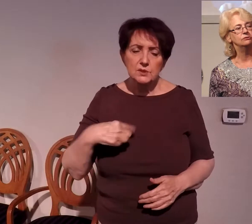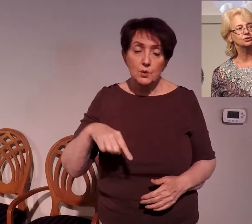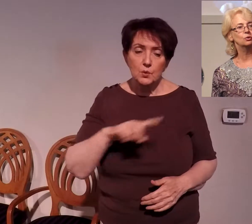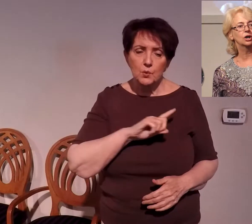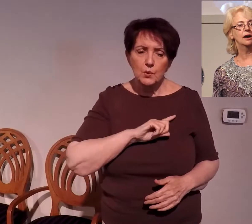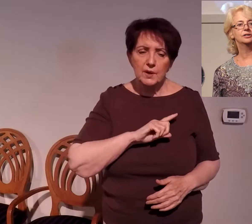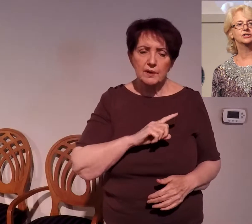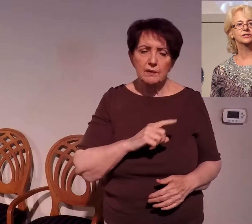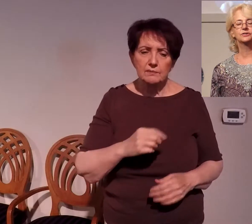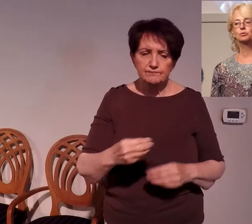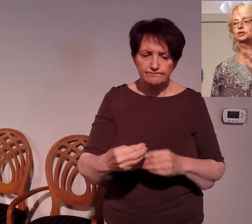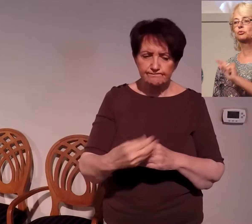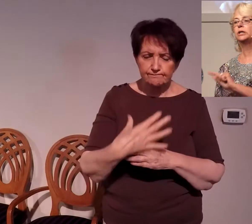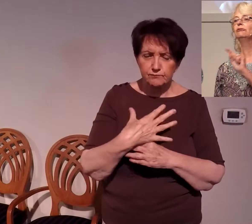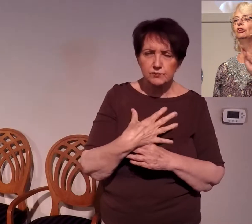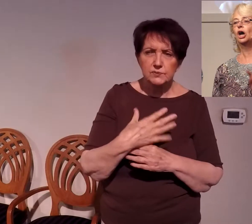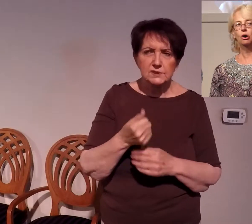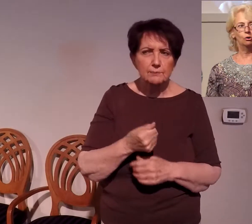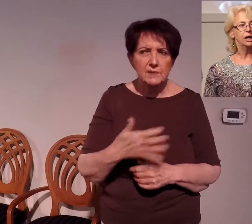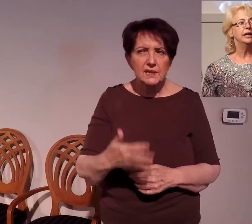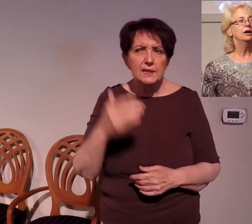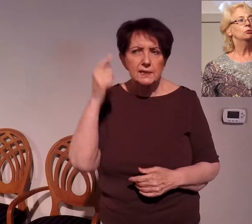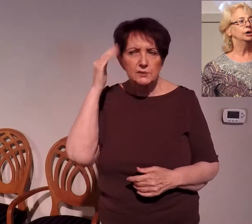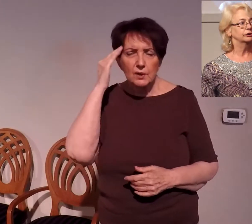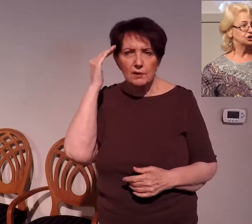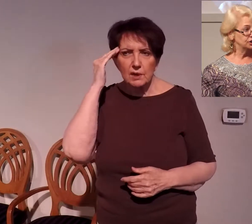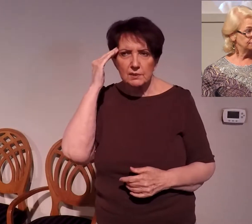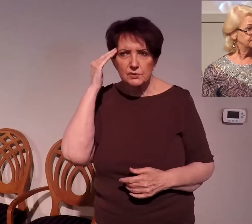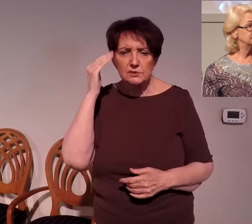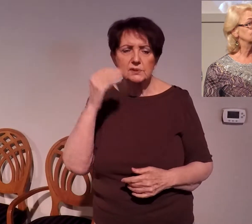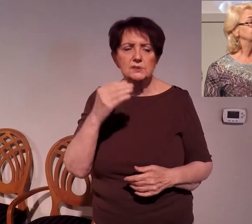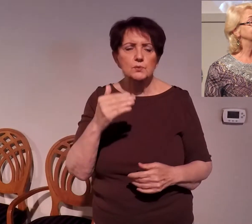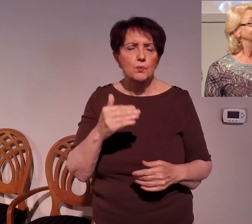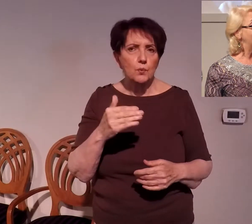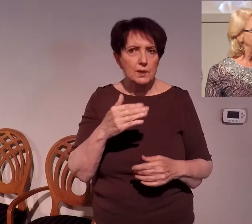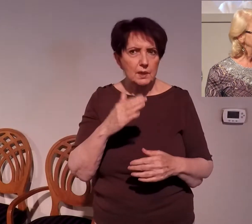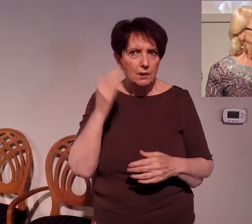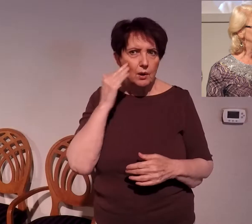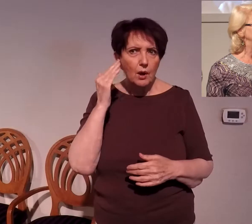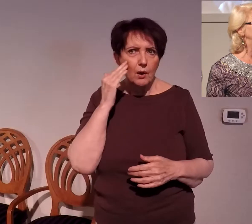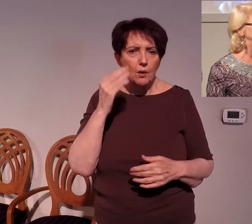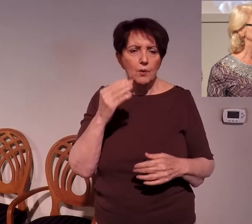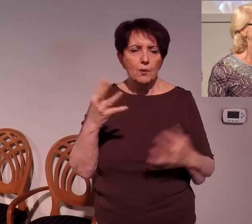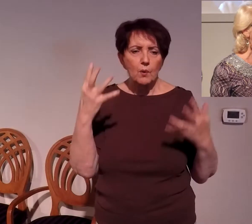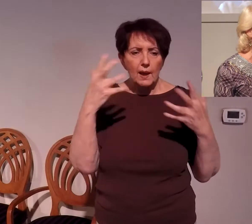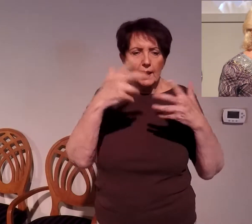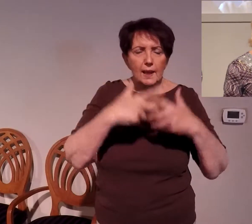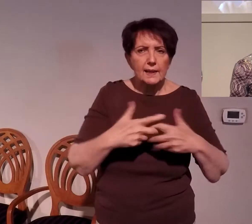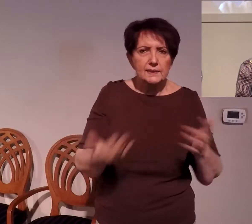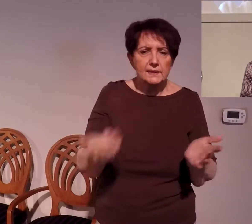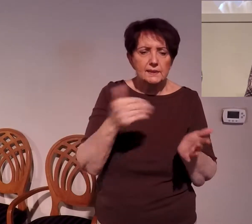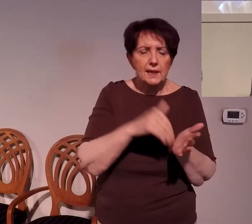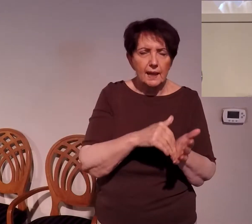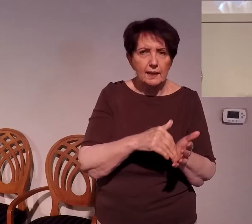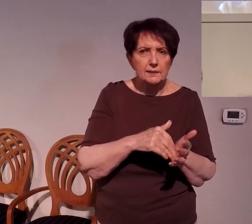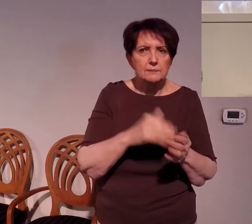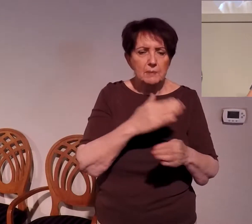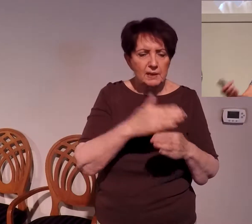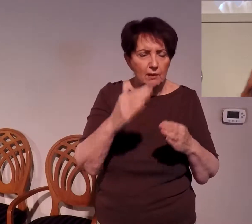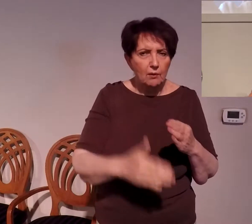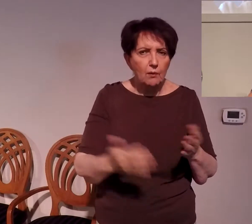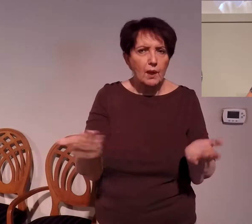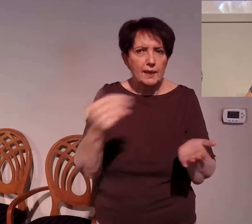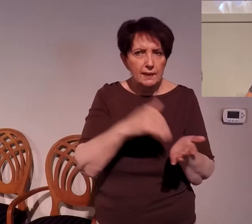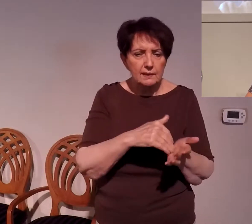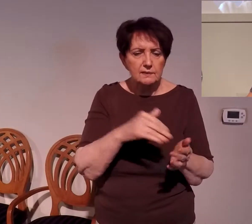something into our consciousness which we know will shift it, realign it, bring it into wholeness. Just